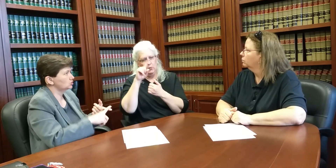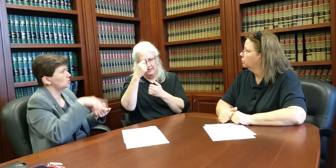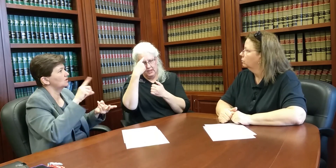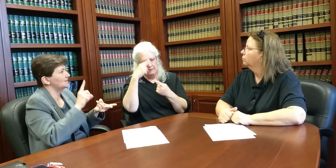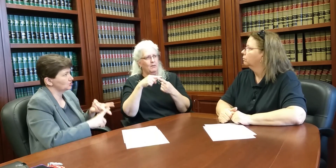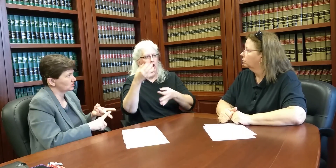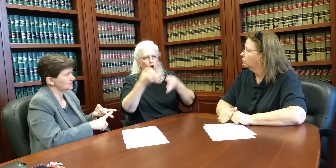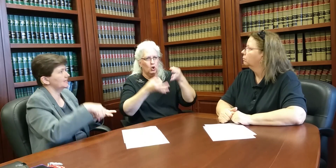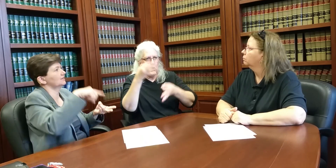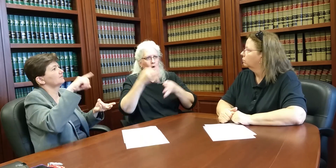judicial, legislative,